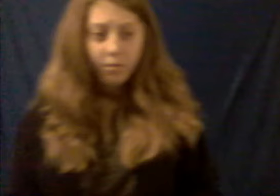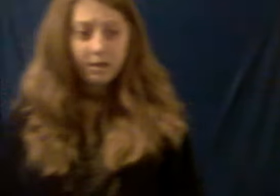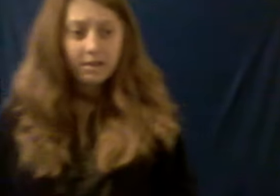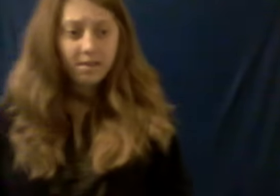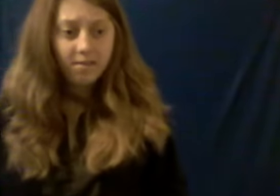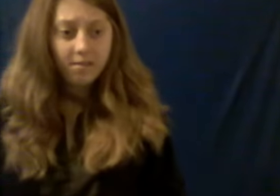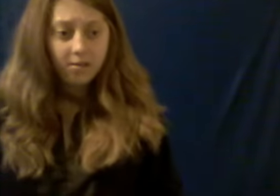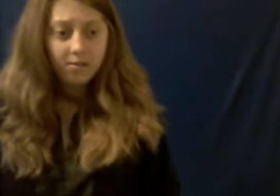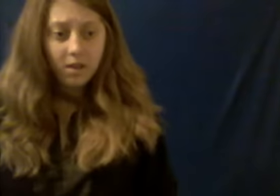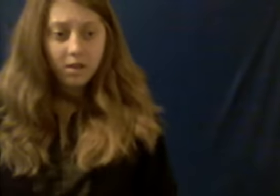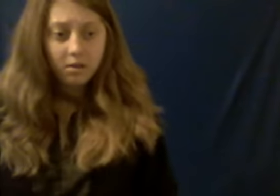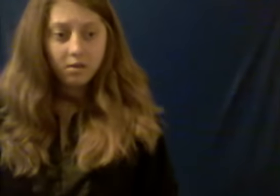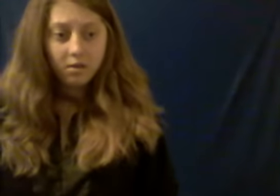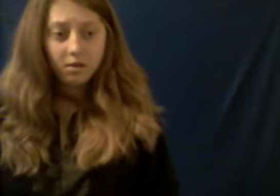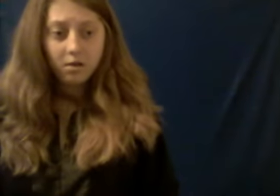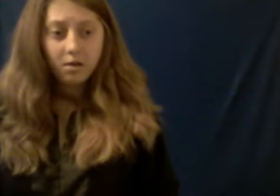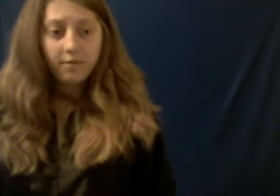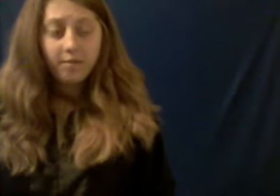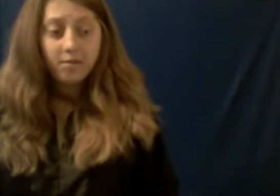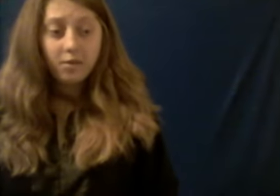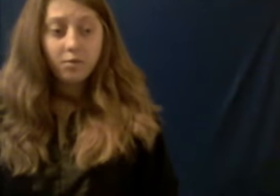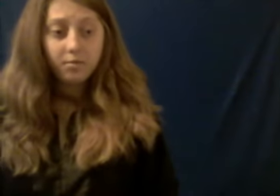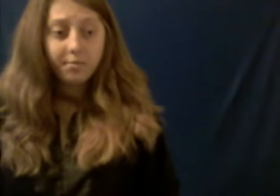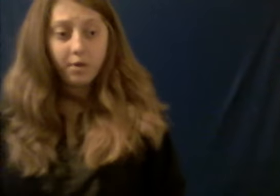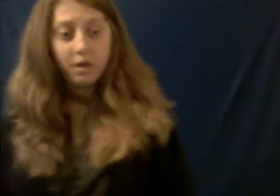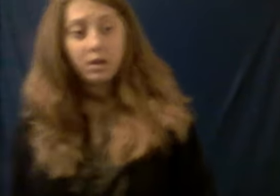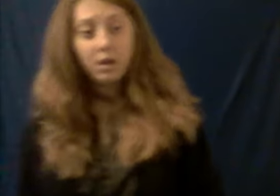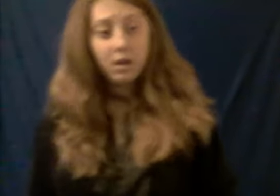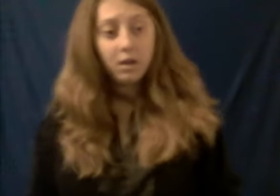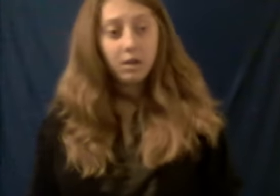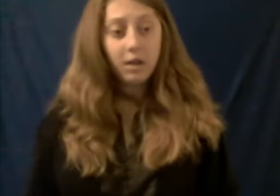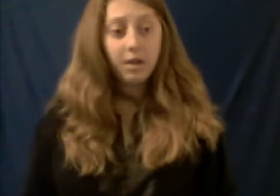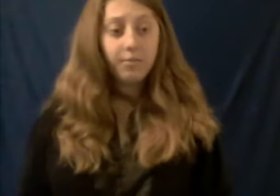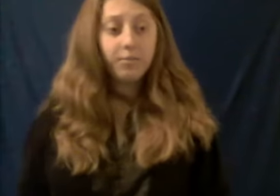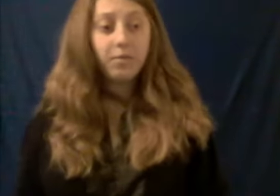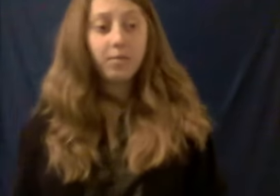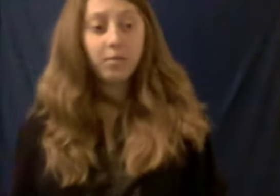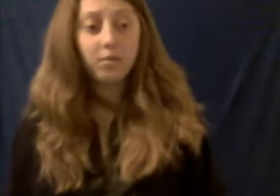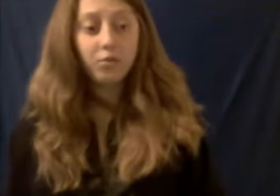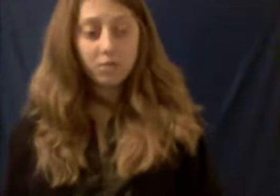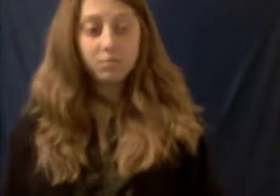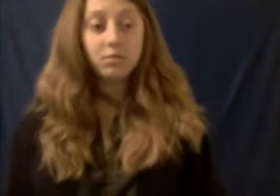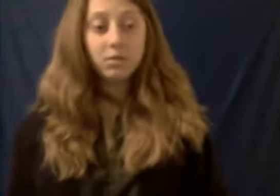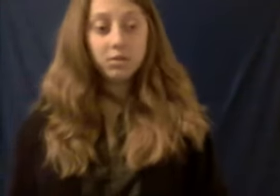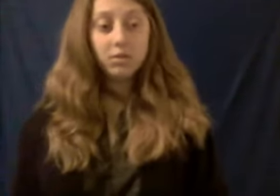One is 16. I have a 16-year-old boy named Gerald.